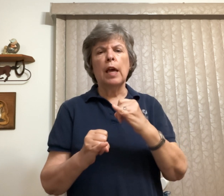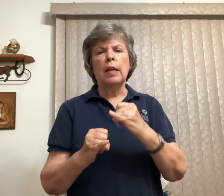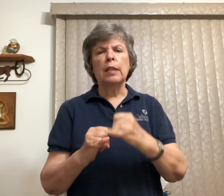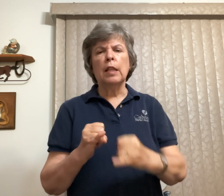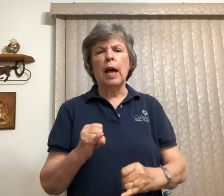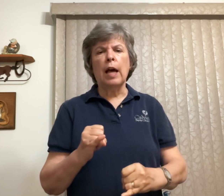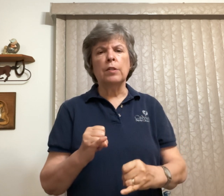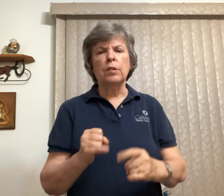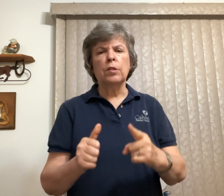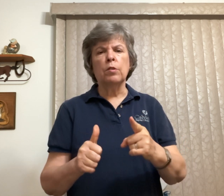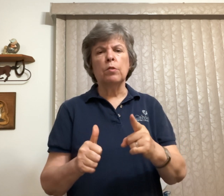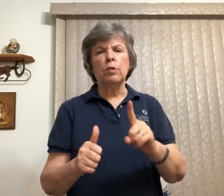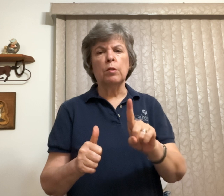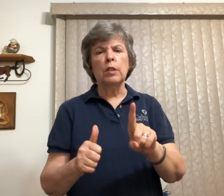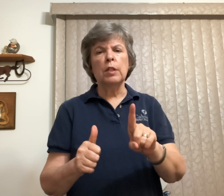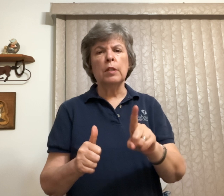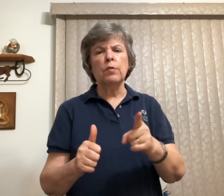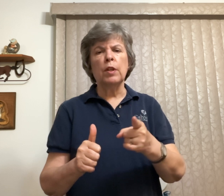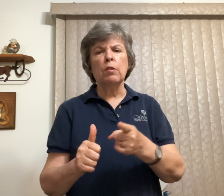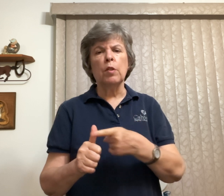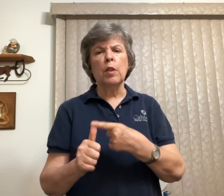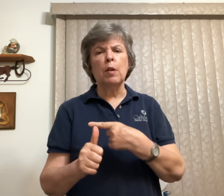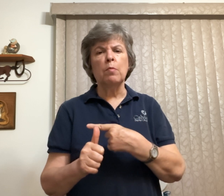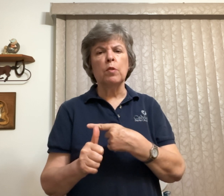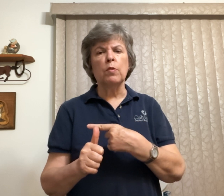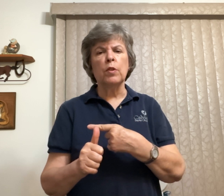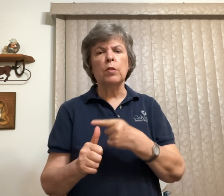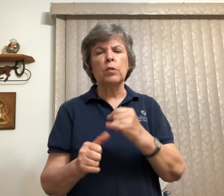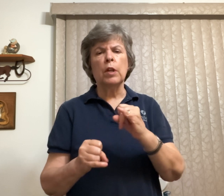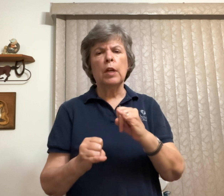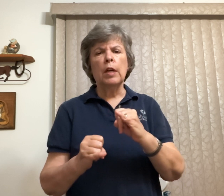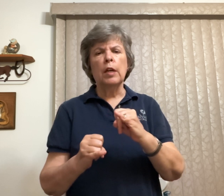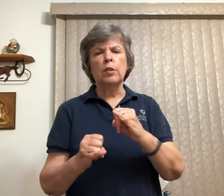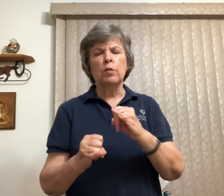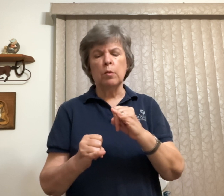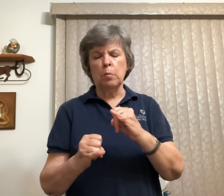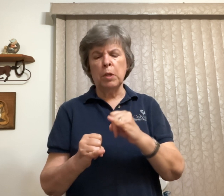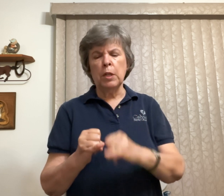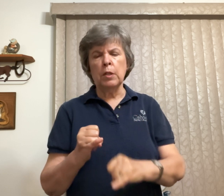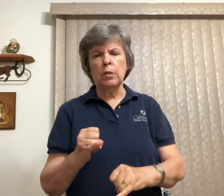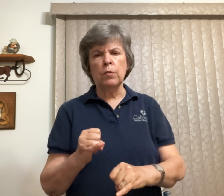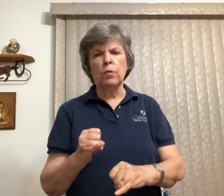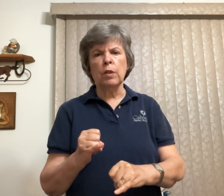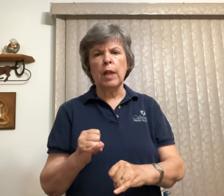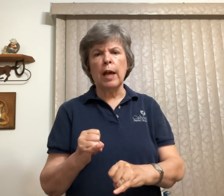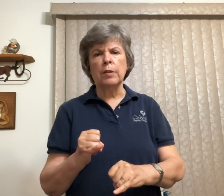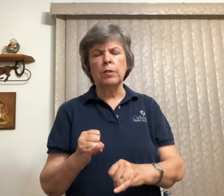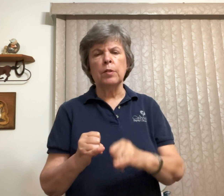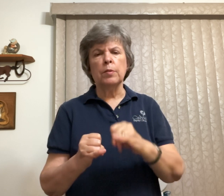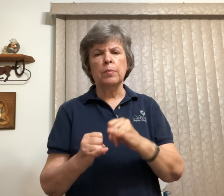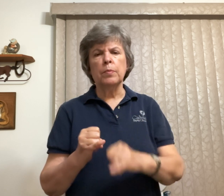and last. So your index finger and thumb for first and your pinkies for last.